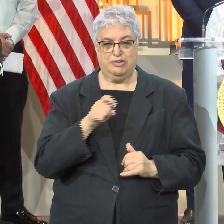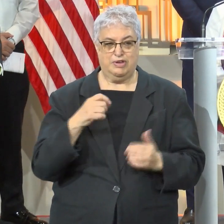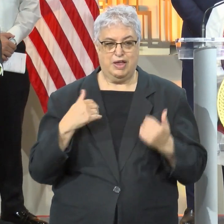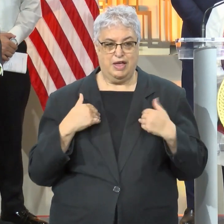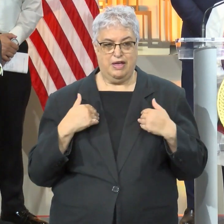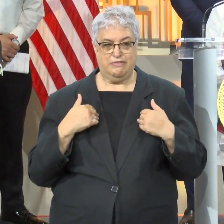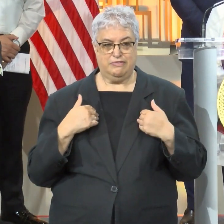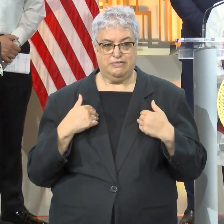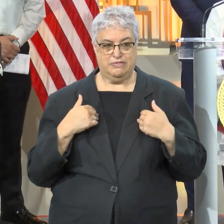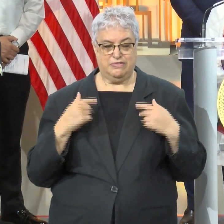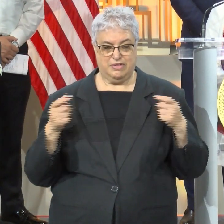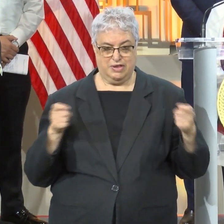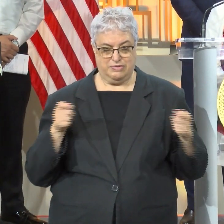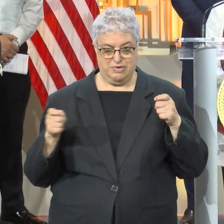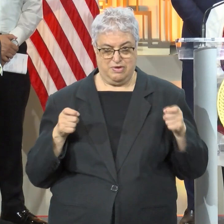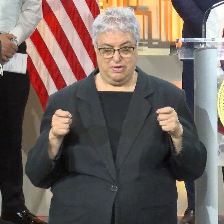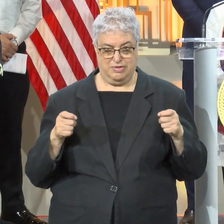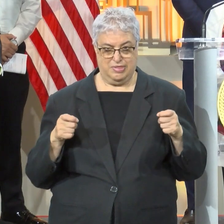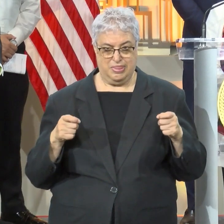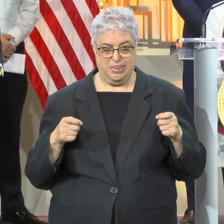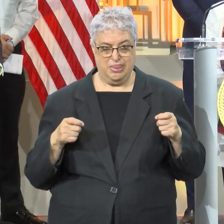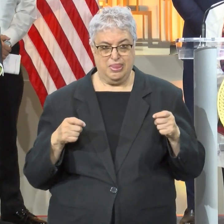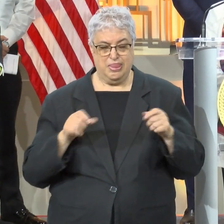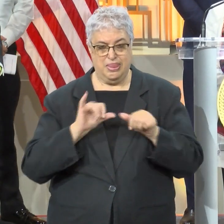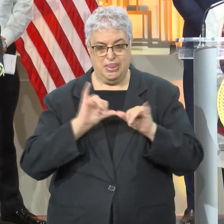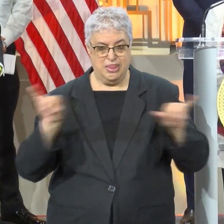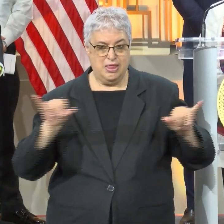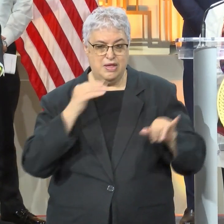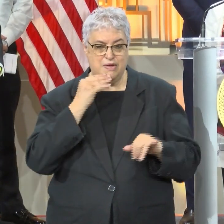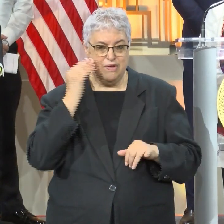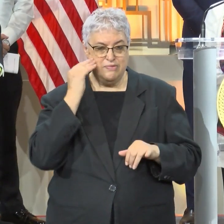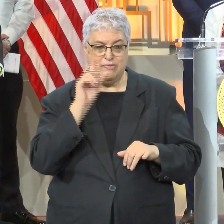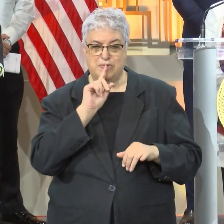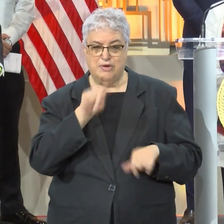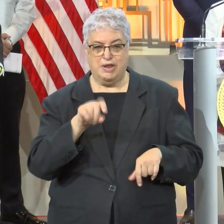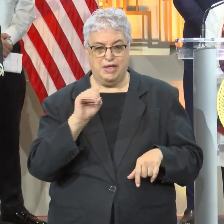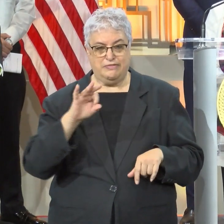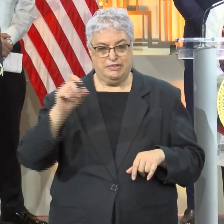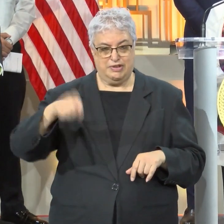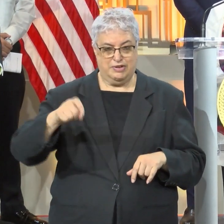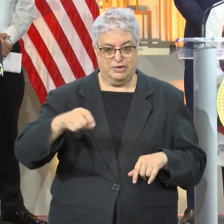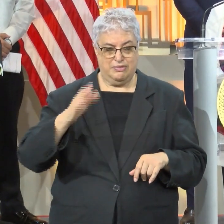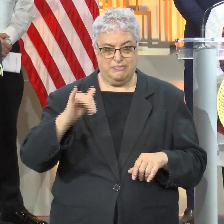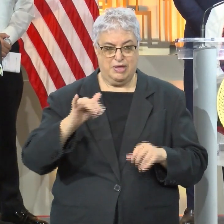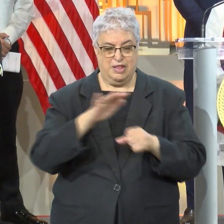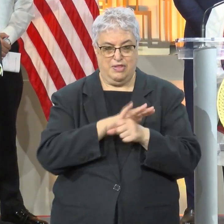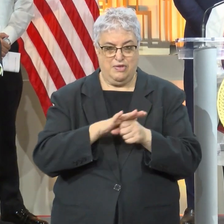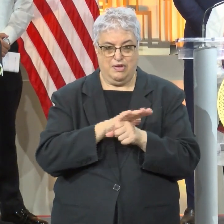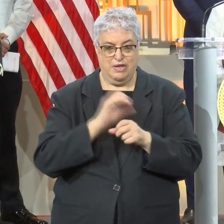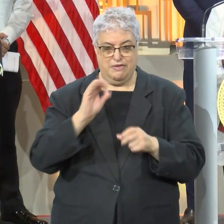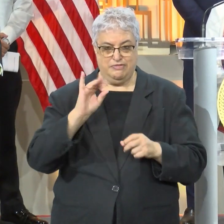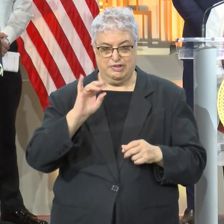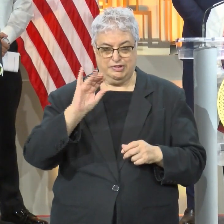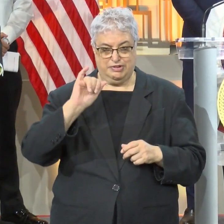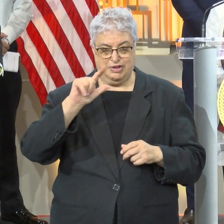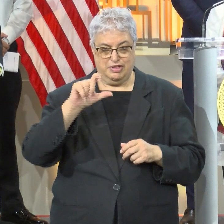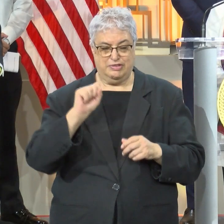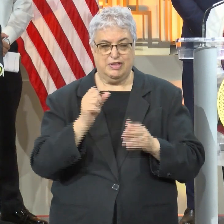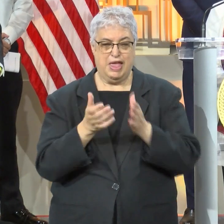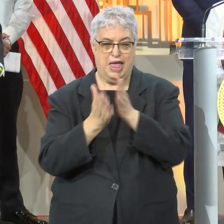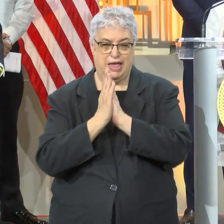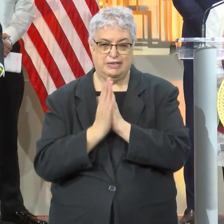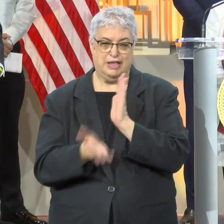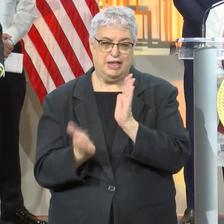the jurisdiction to have stay-at-home orders if determined by local officials. And I make that plea